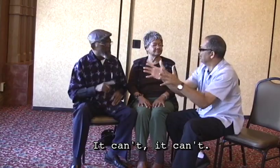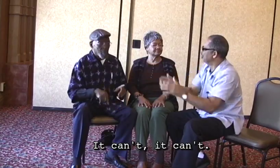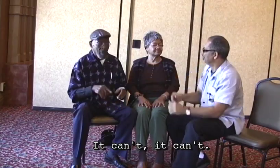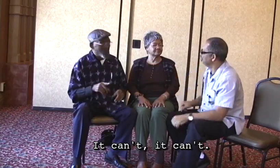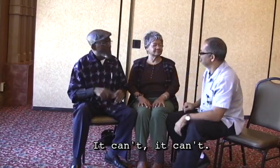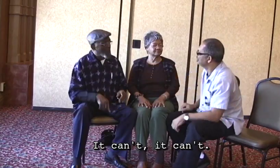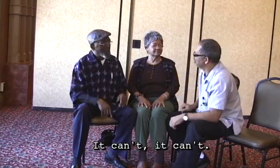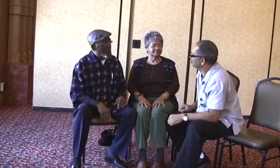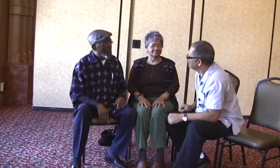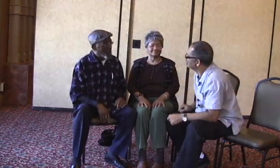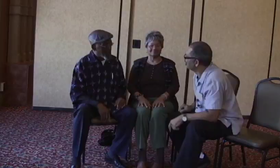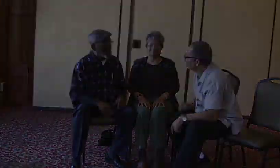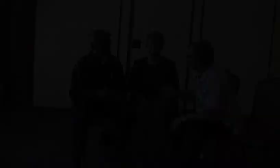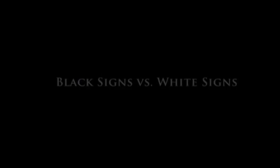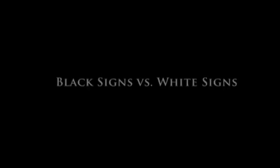can't. It can't.